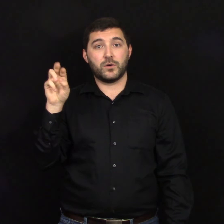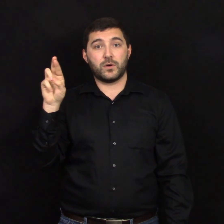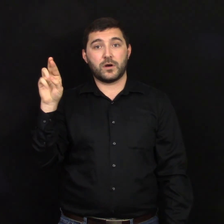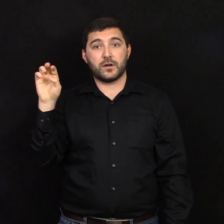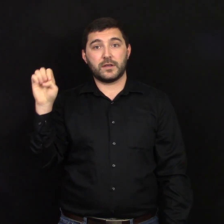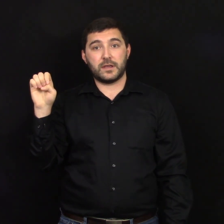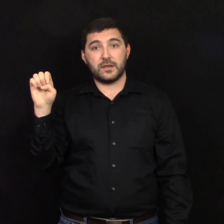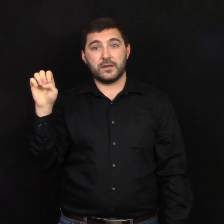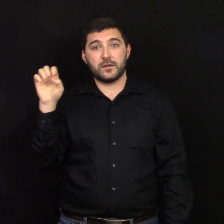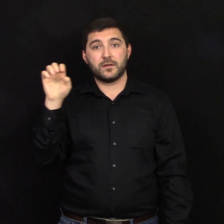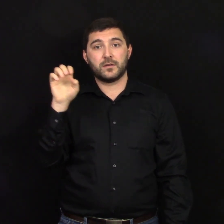M-O-R-E,